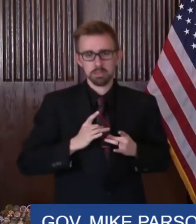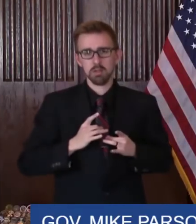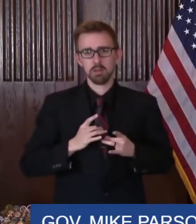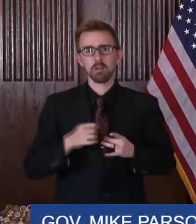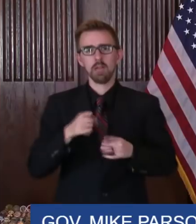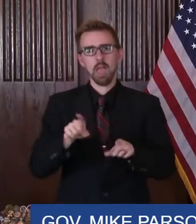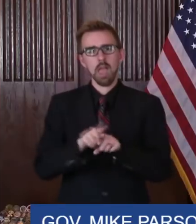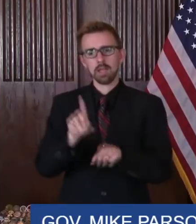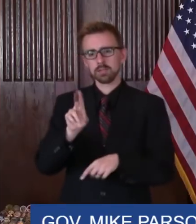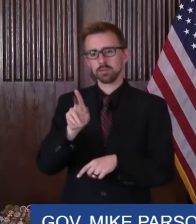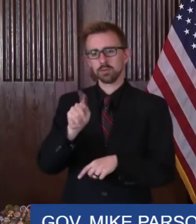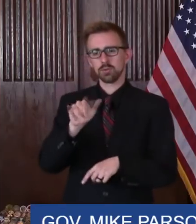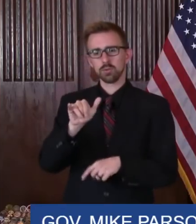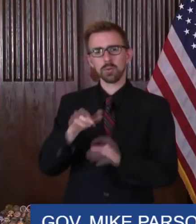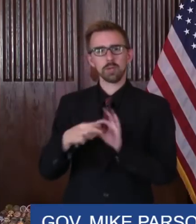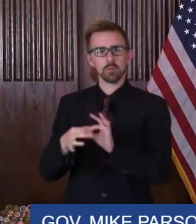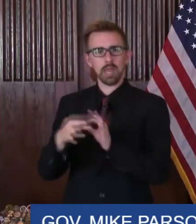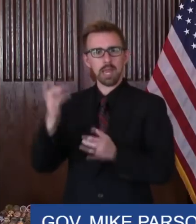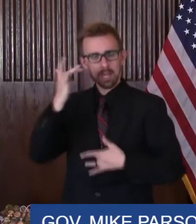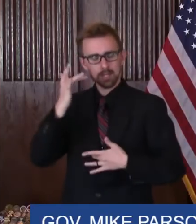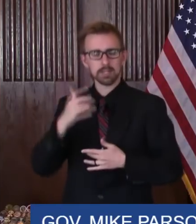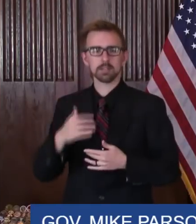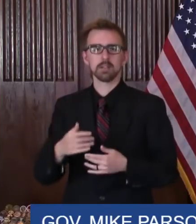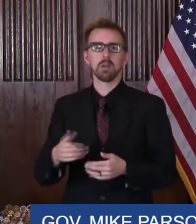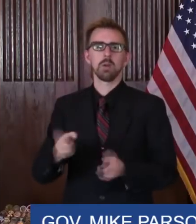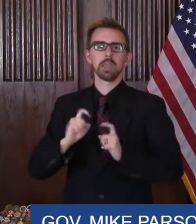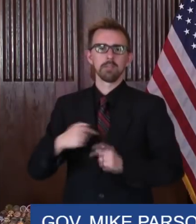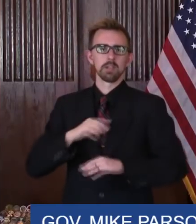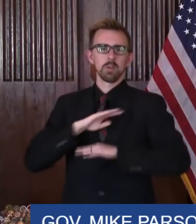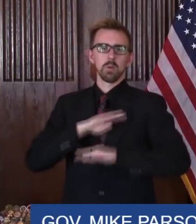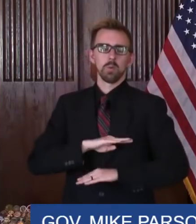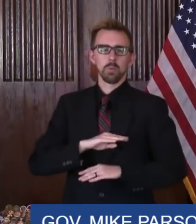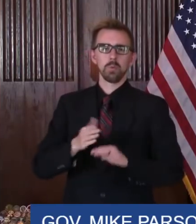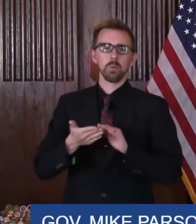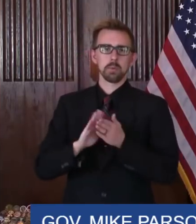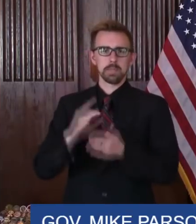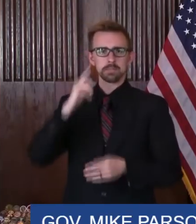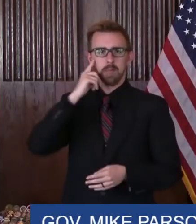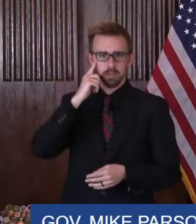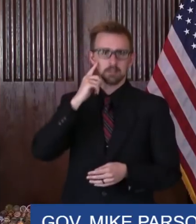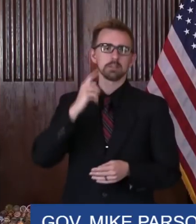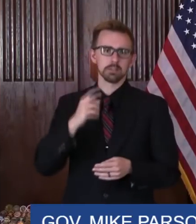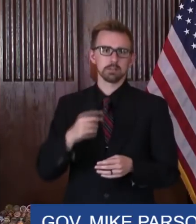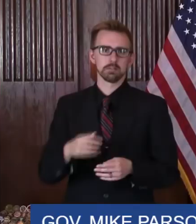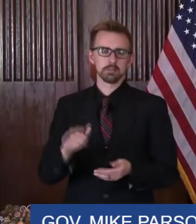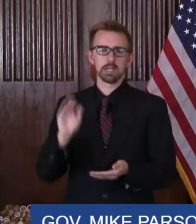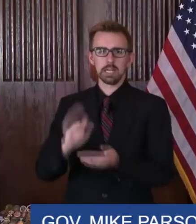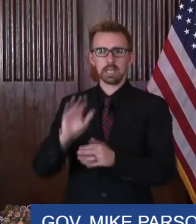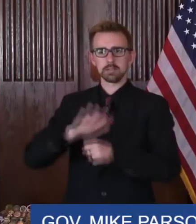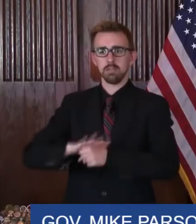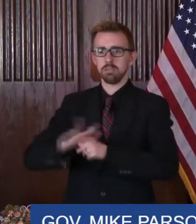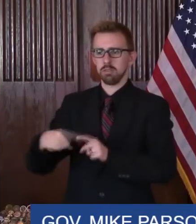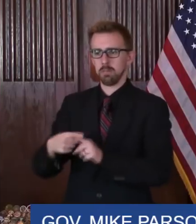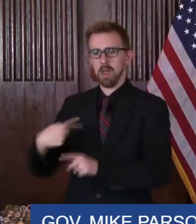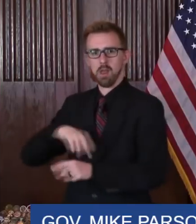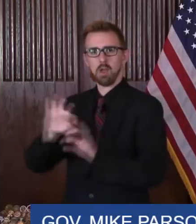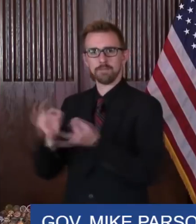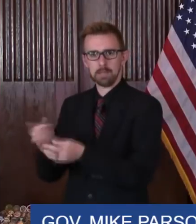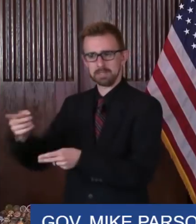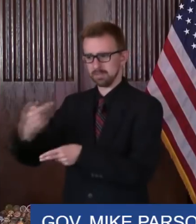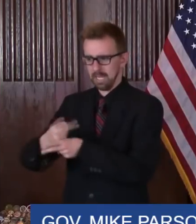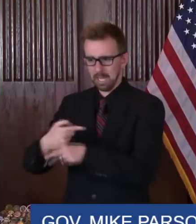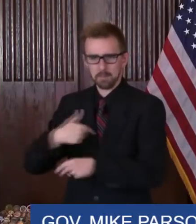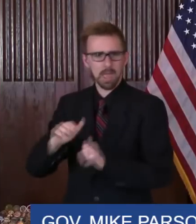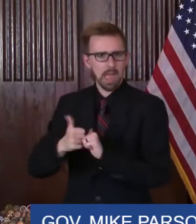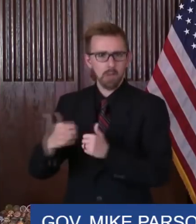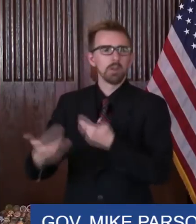as a duty-related illness will allow peace of mind for our officers and our loving families. The work that first responders do